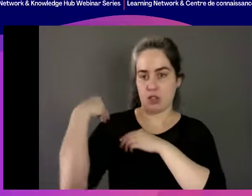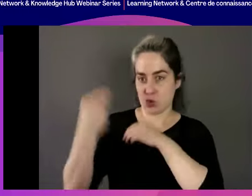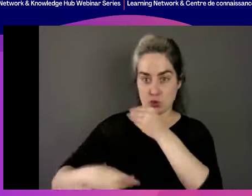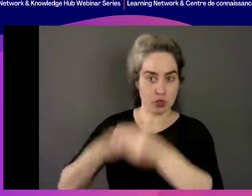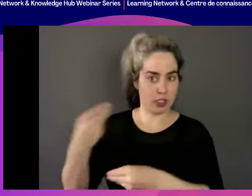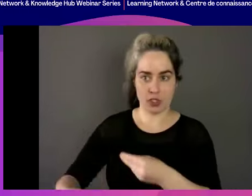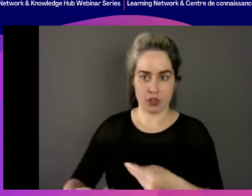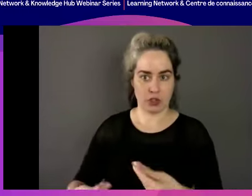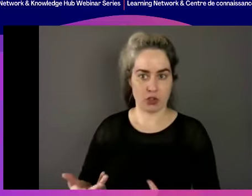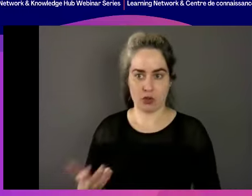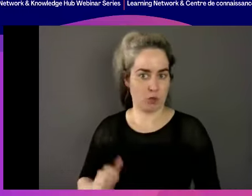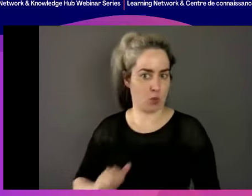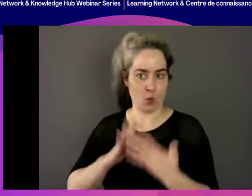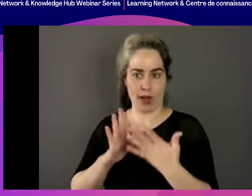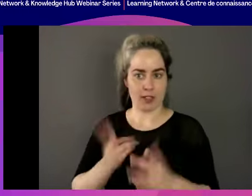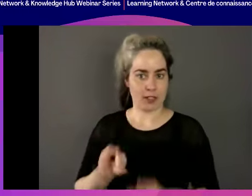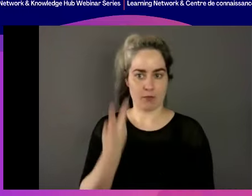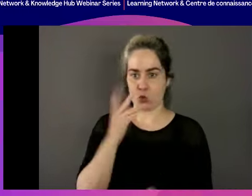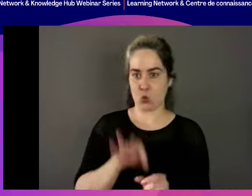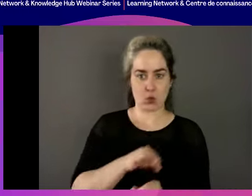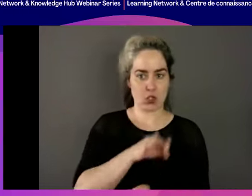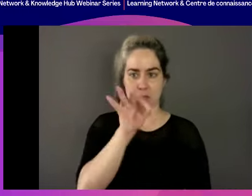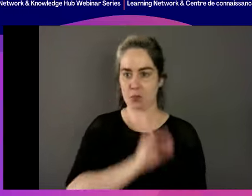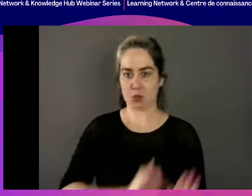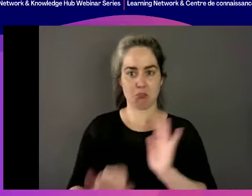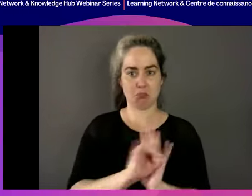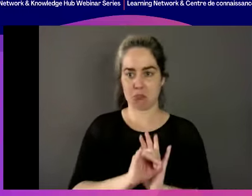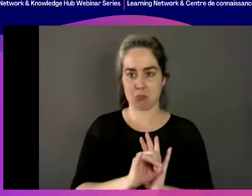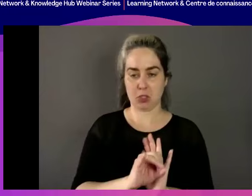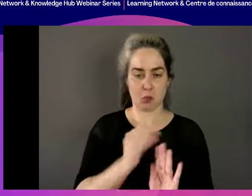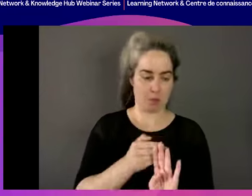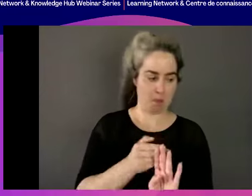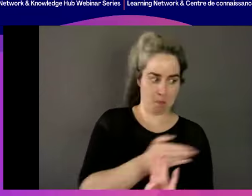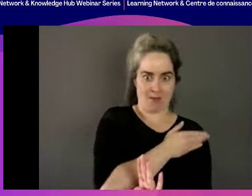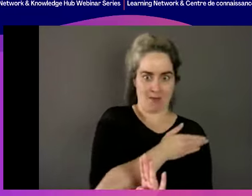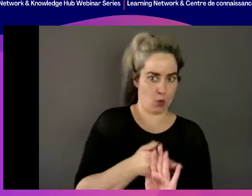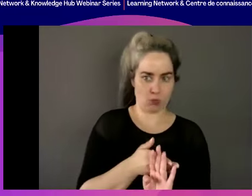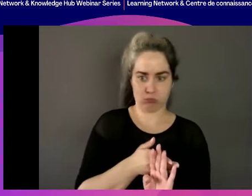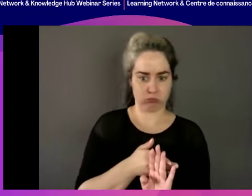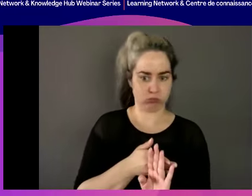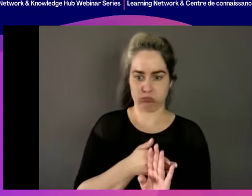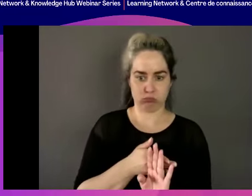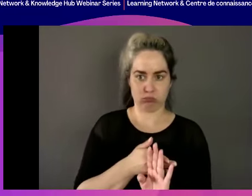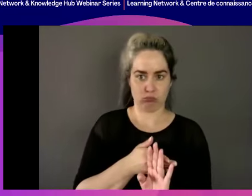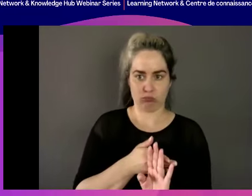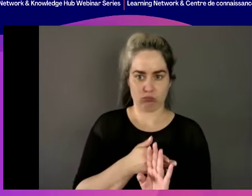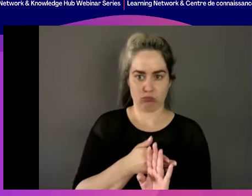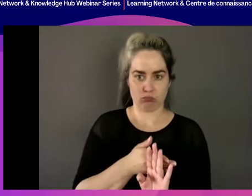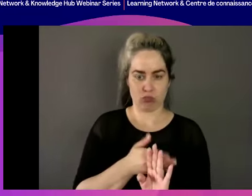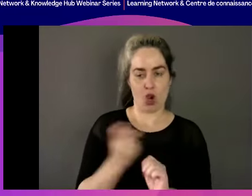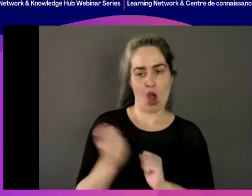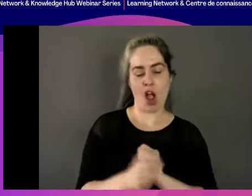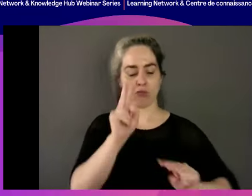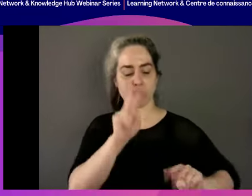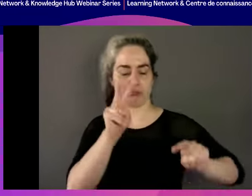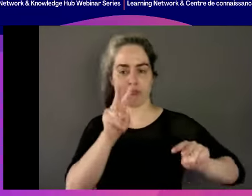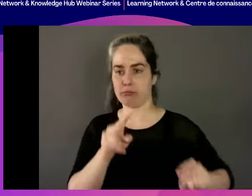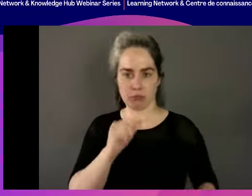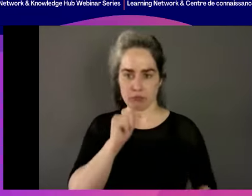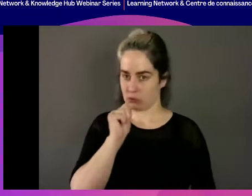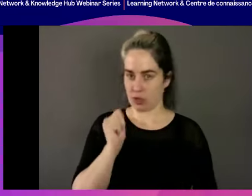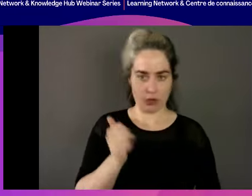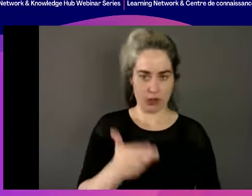ways of viewing, two-spirited people, where there wasn't this inherent discrimination, and they